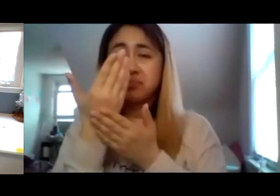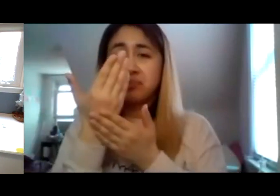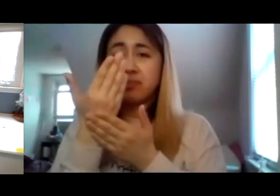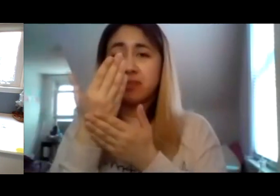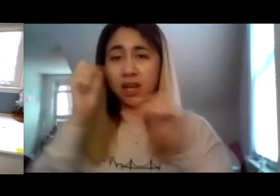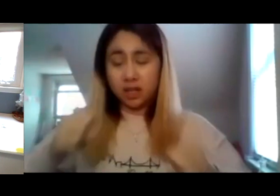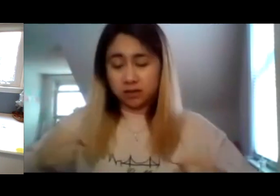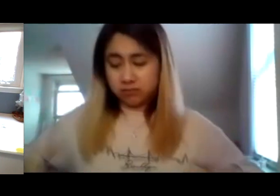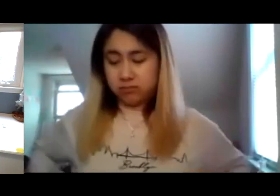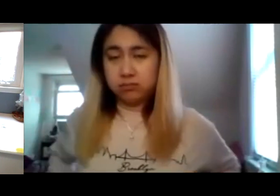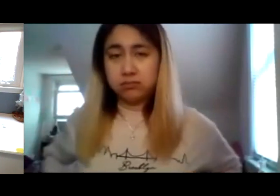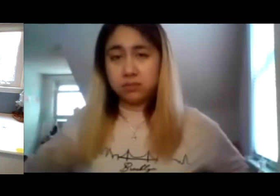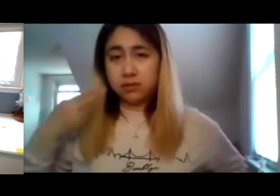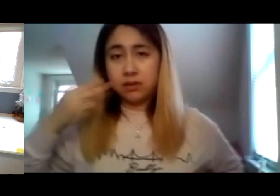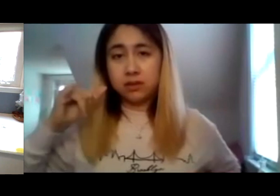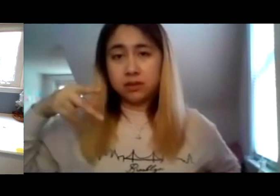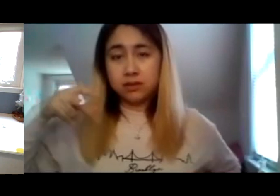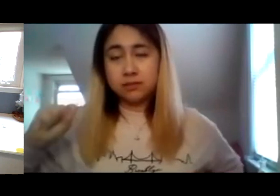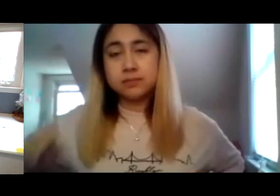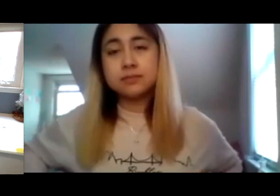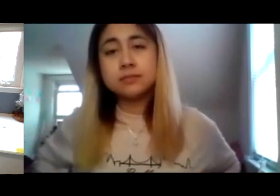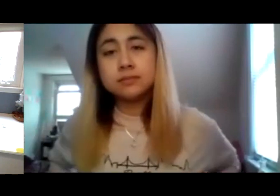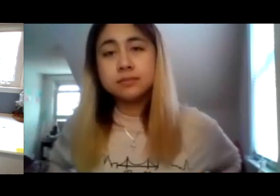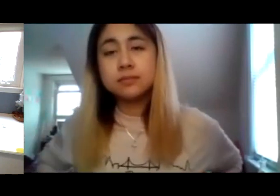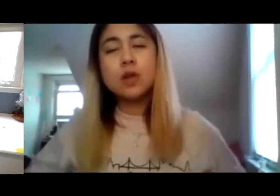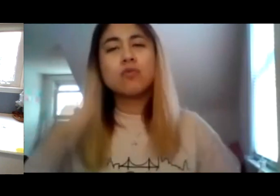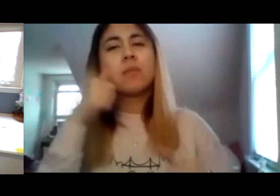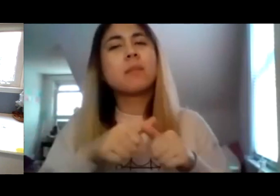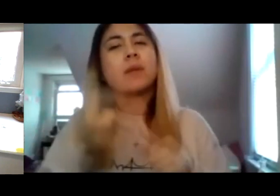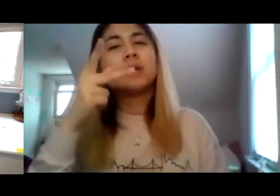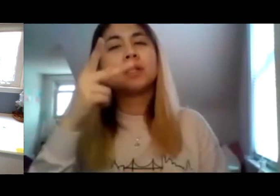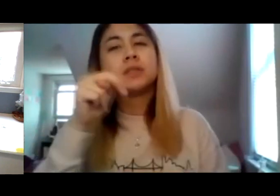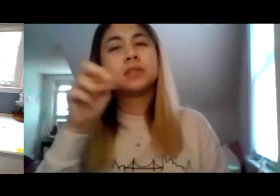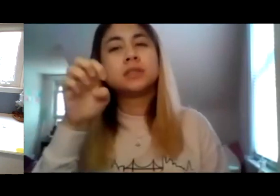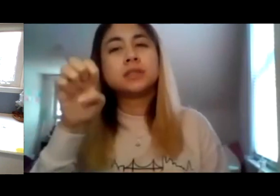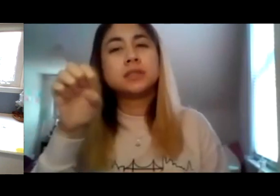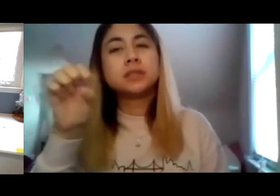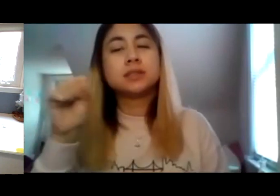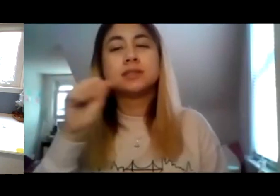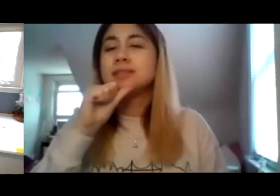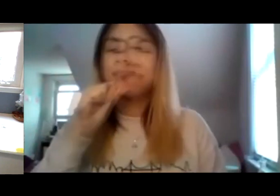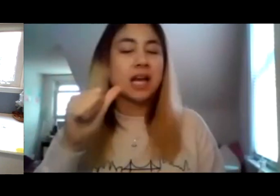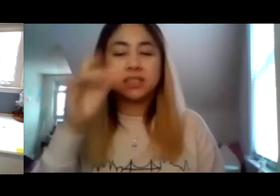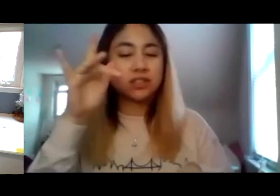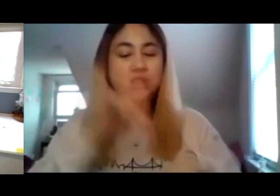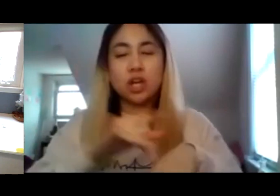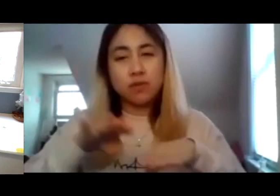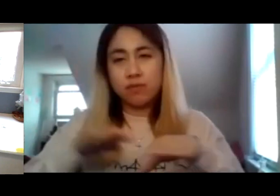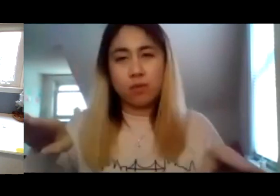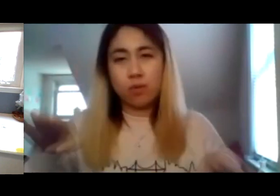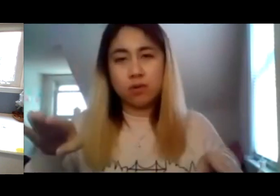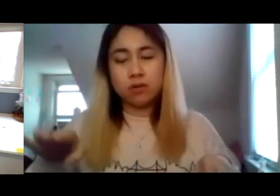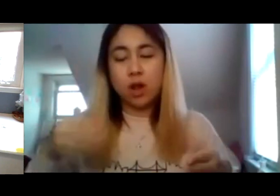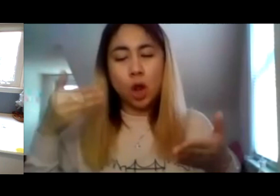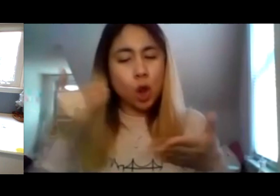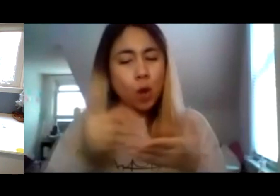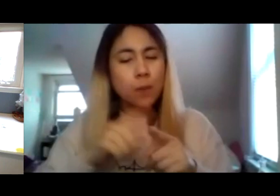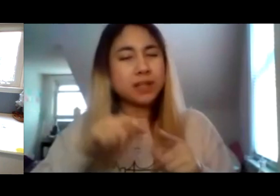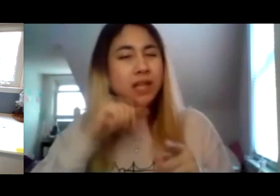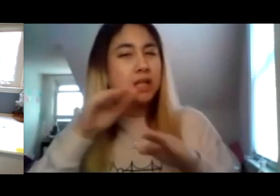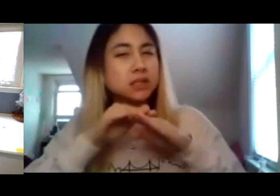our sides. Remember, our knees are coming so close to the ground, but they're not coming on the ground. Our duck